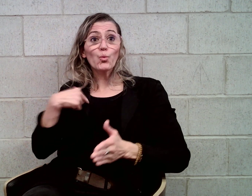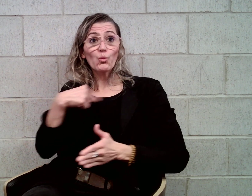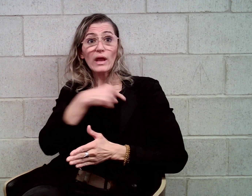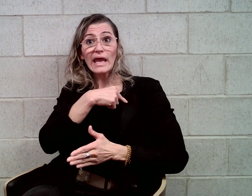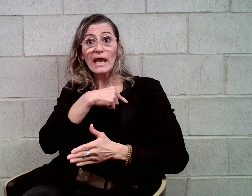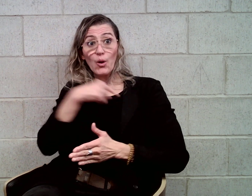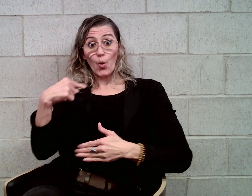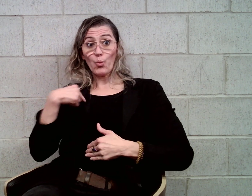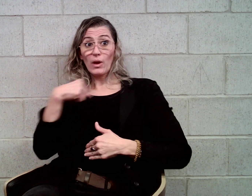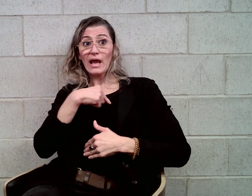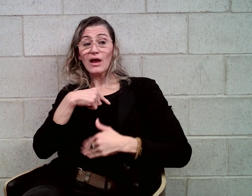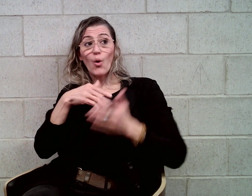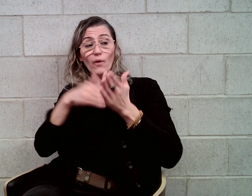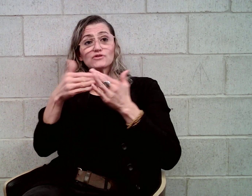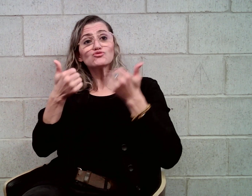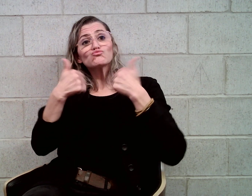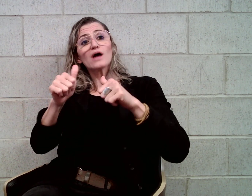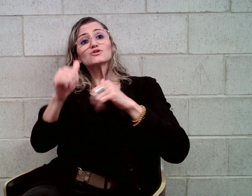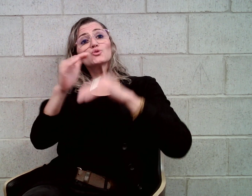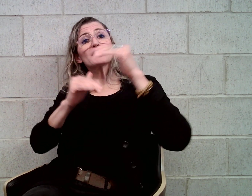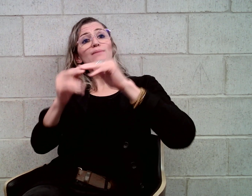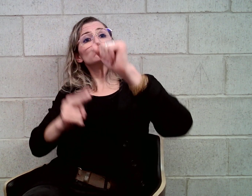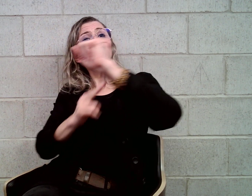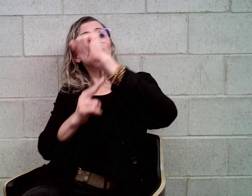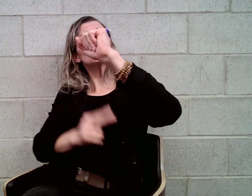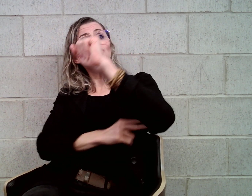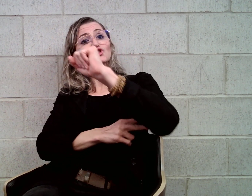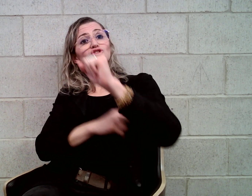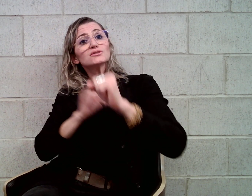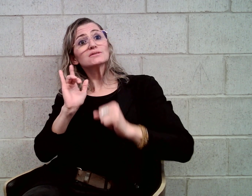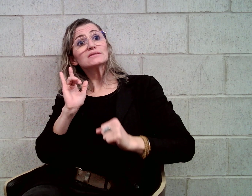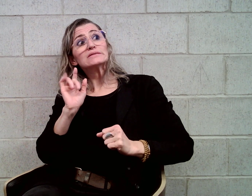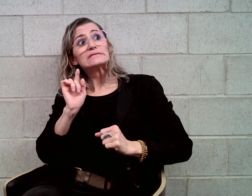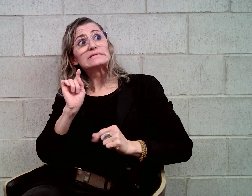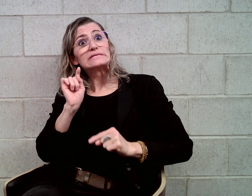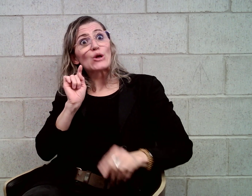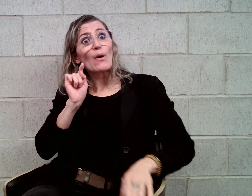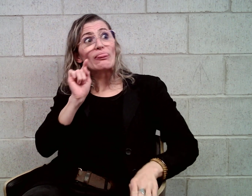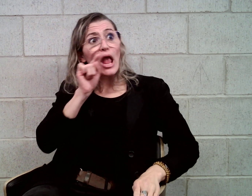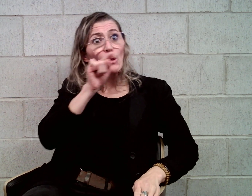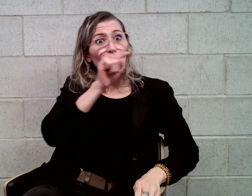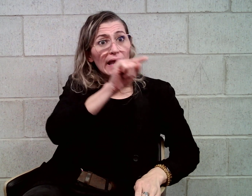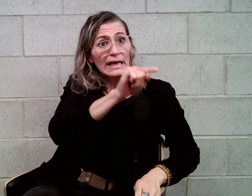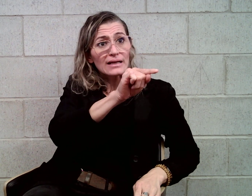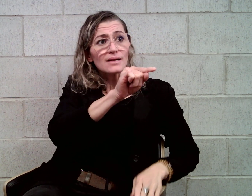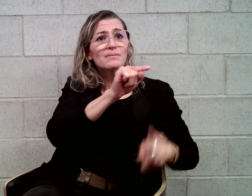I think we you know, can build bridges, right?